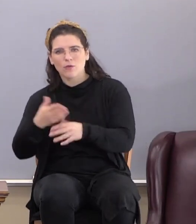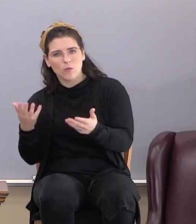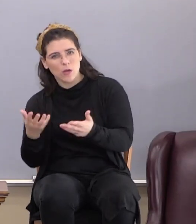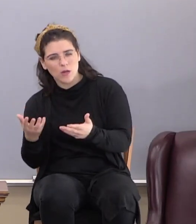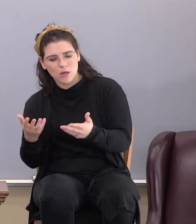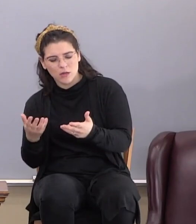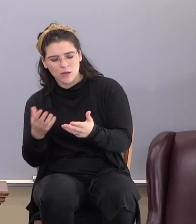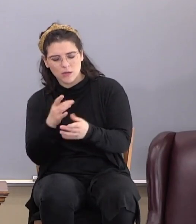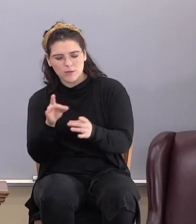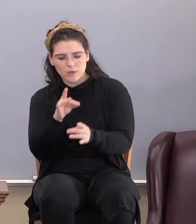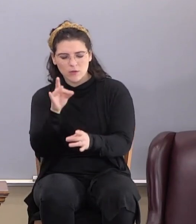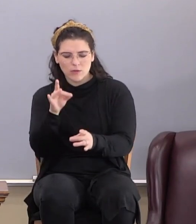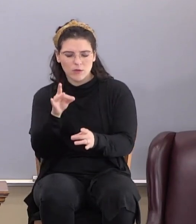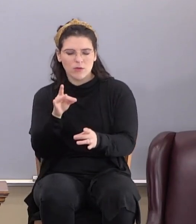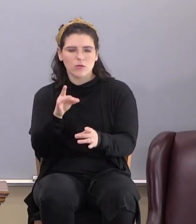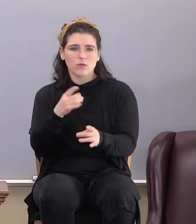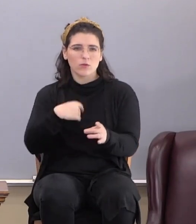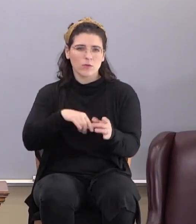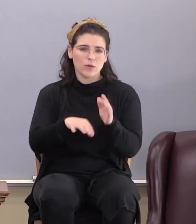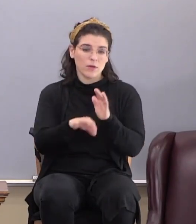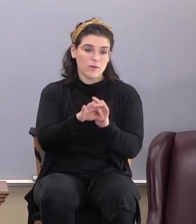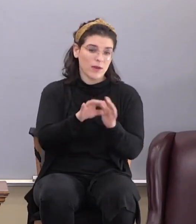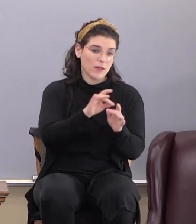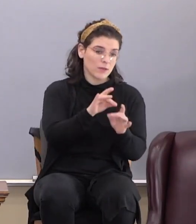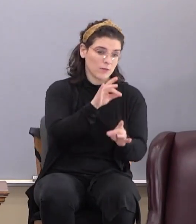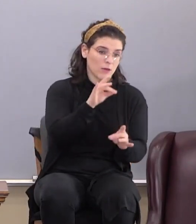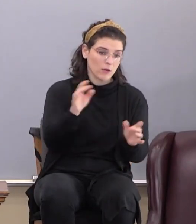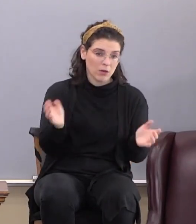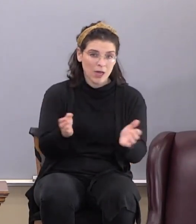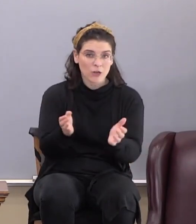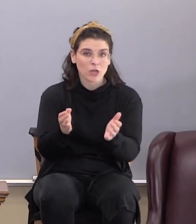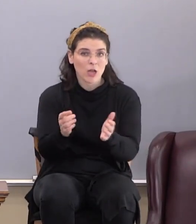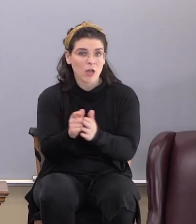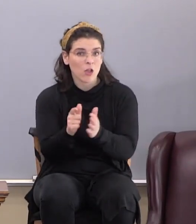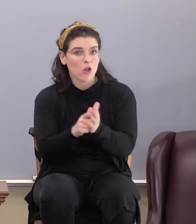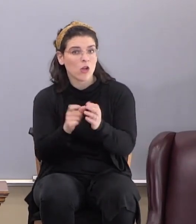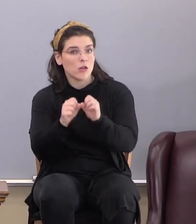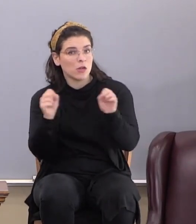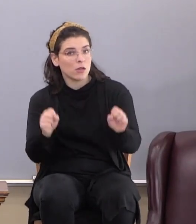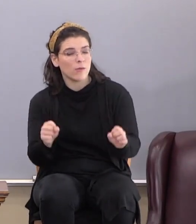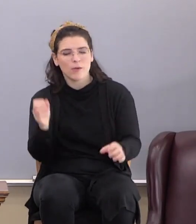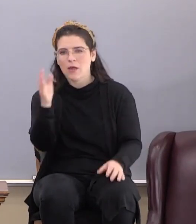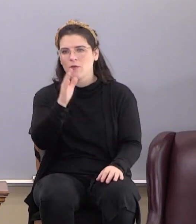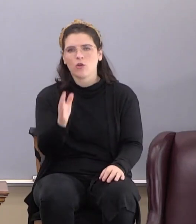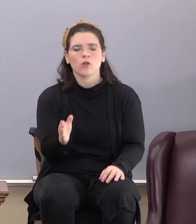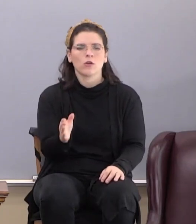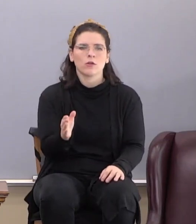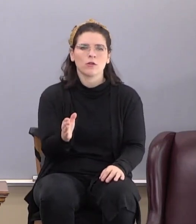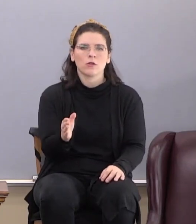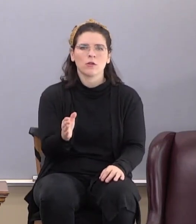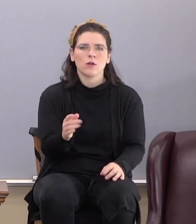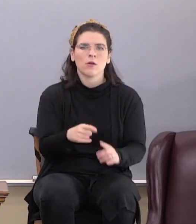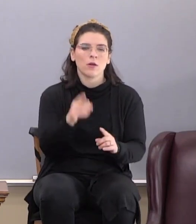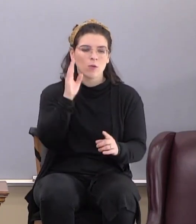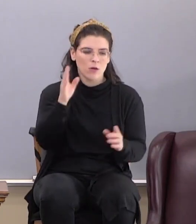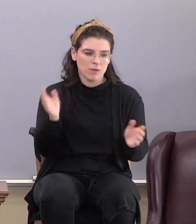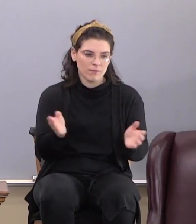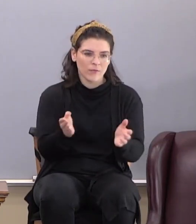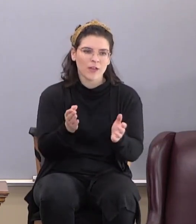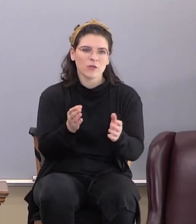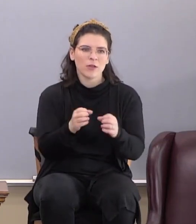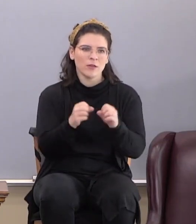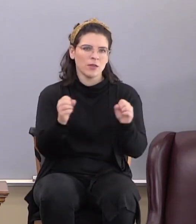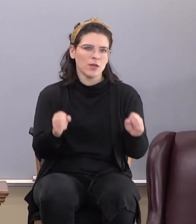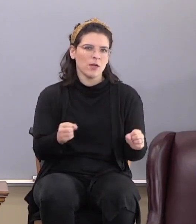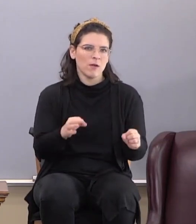what? So are we going to find the Spirit energizing the law system? Never. But he'll energize the